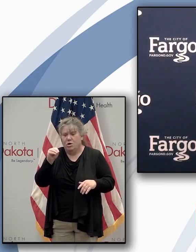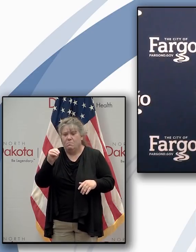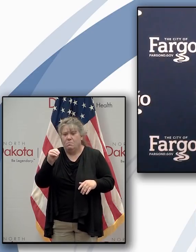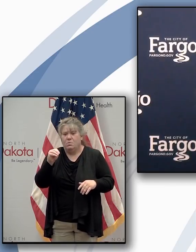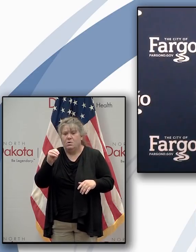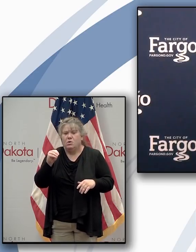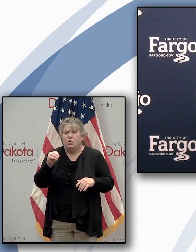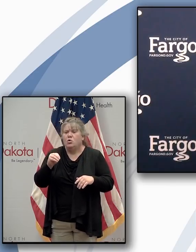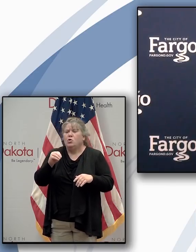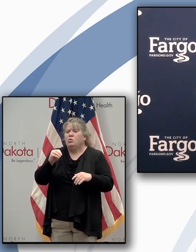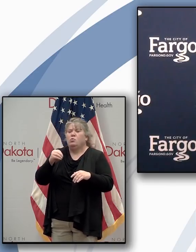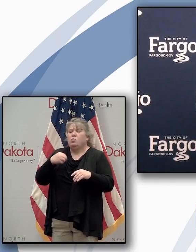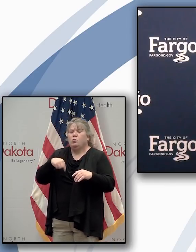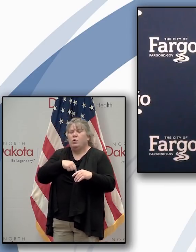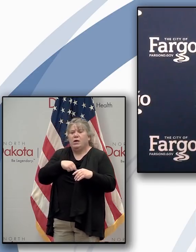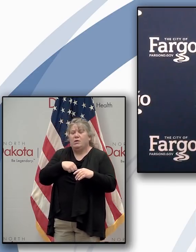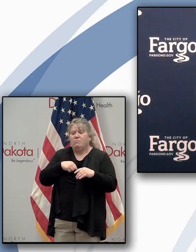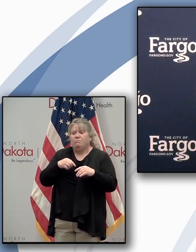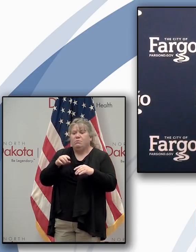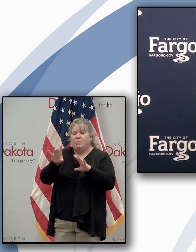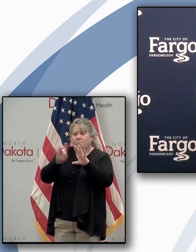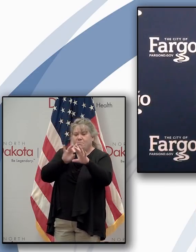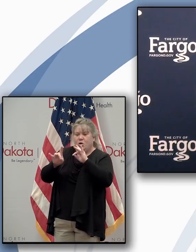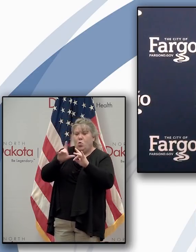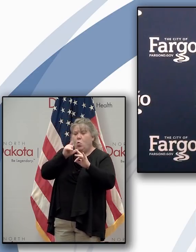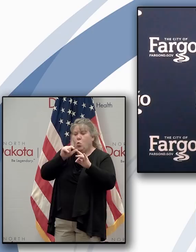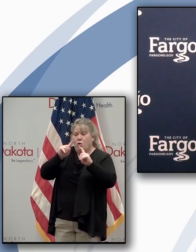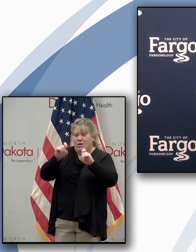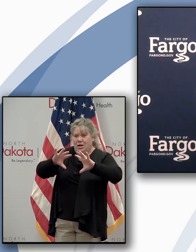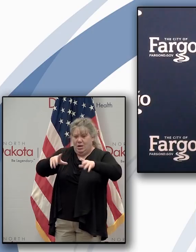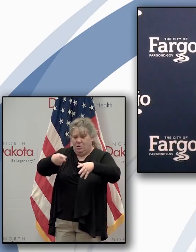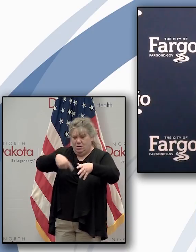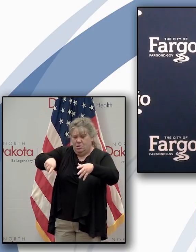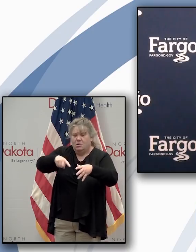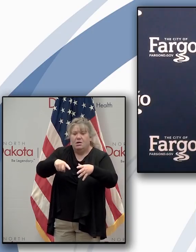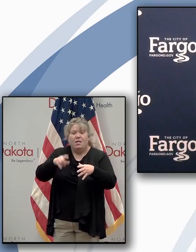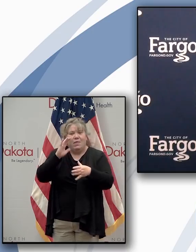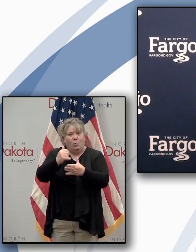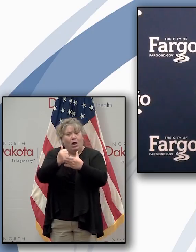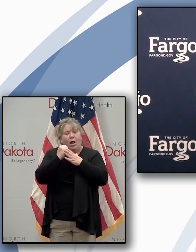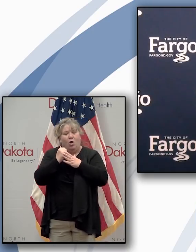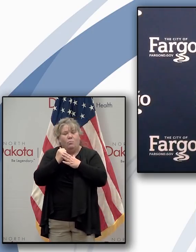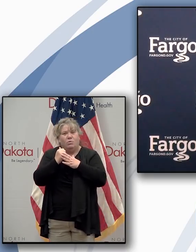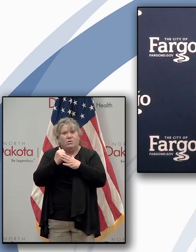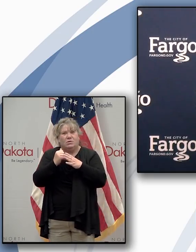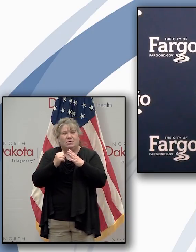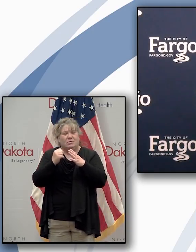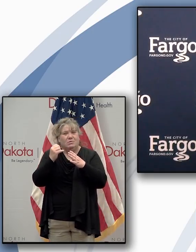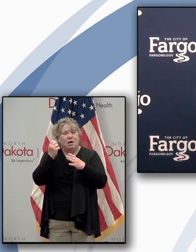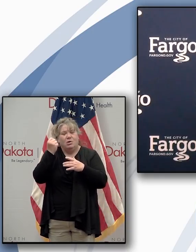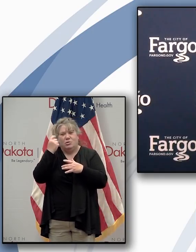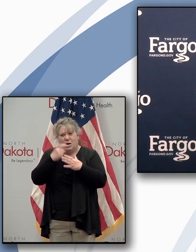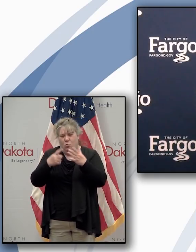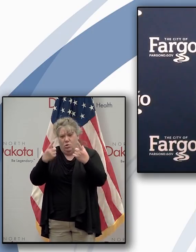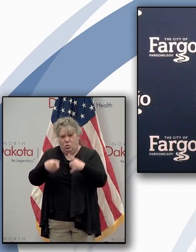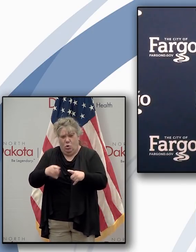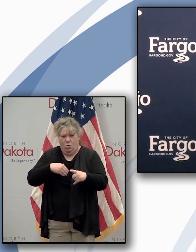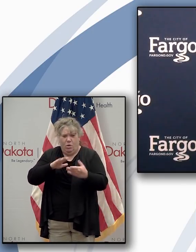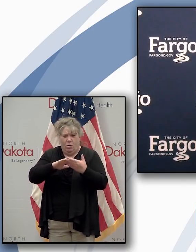will choose to test. Testing will be the key to achieving an accurate and realistic picture of our community's infection